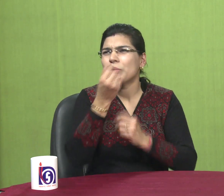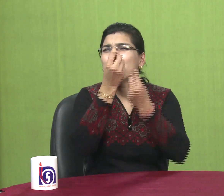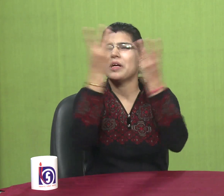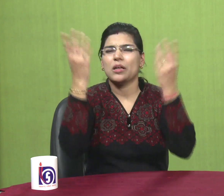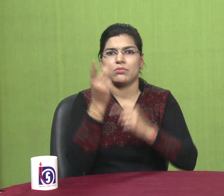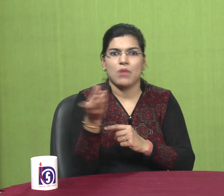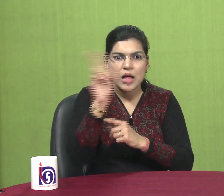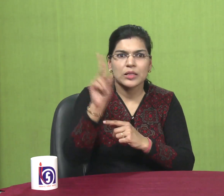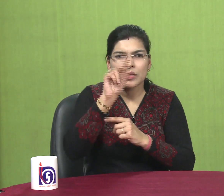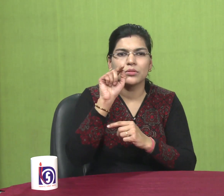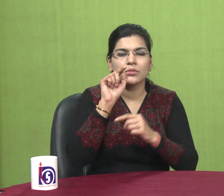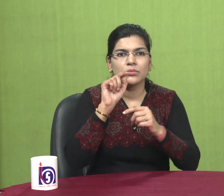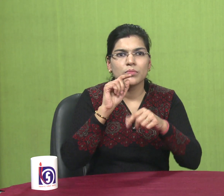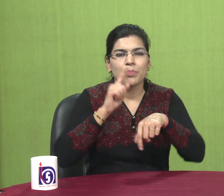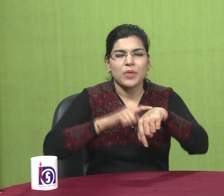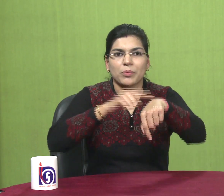Frequently used terms in internet.